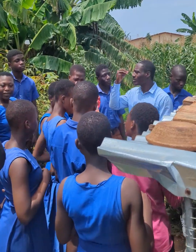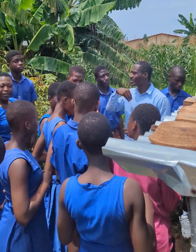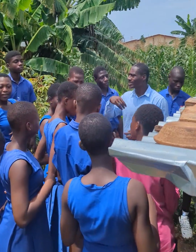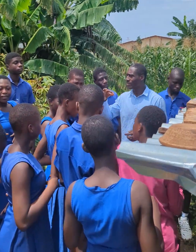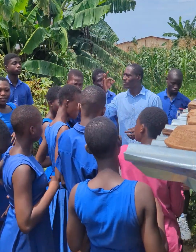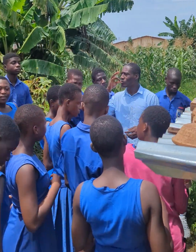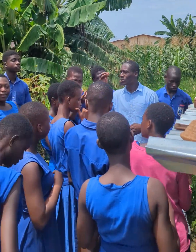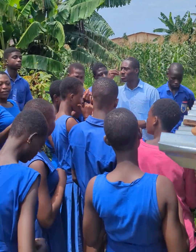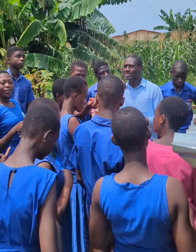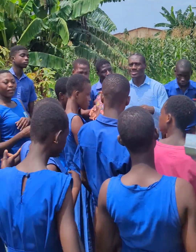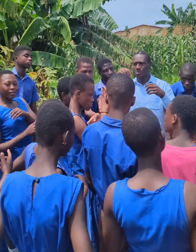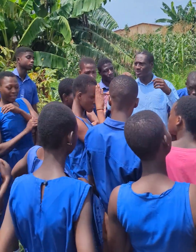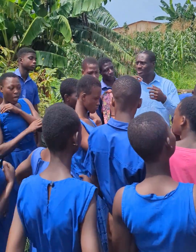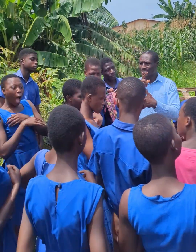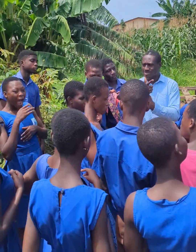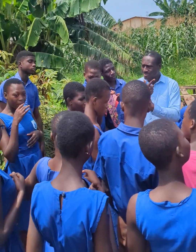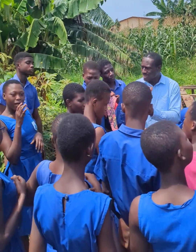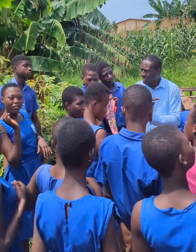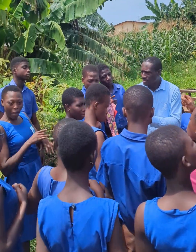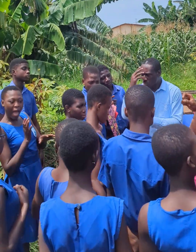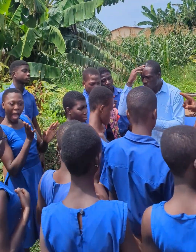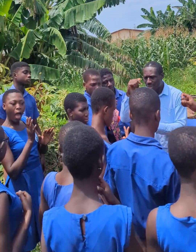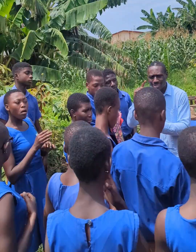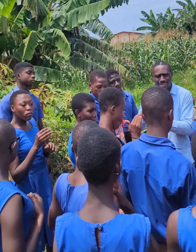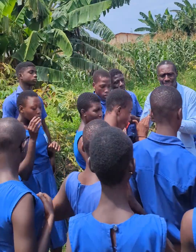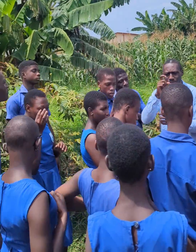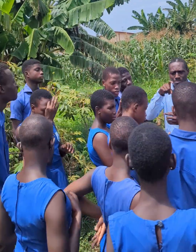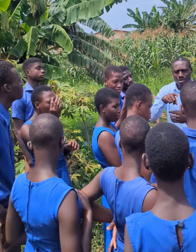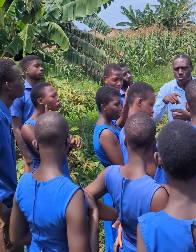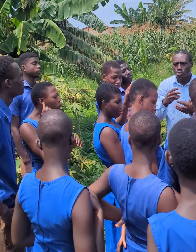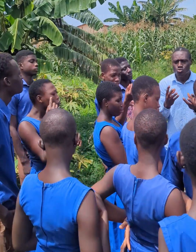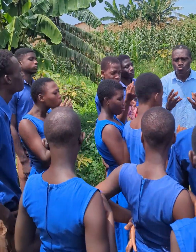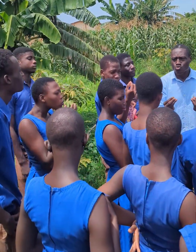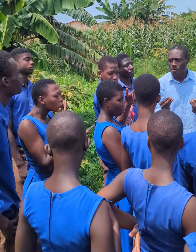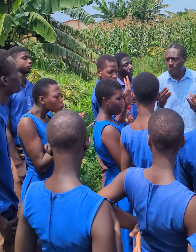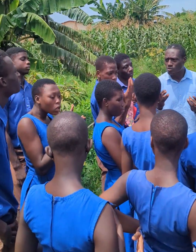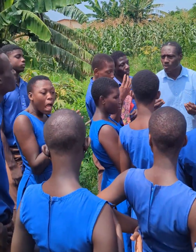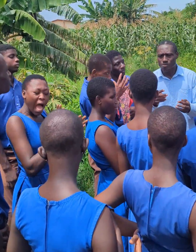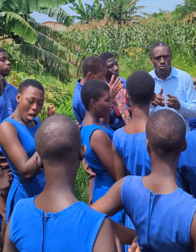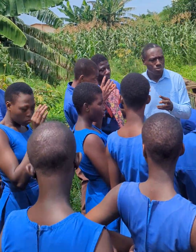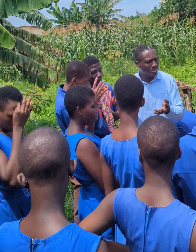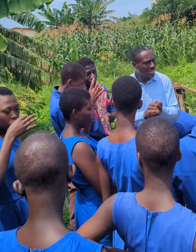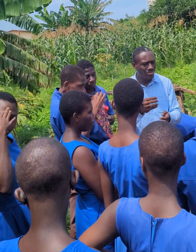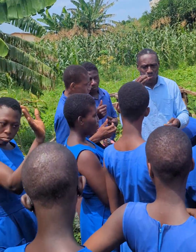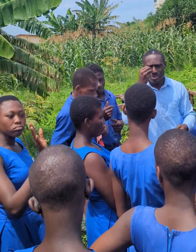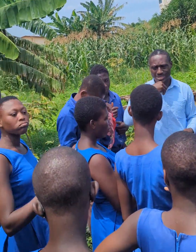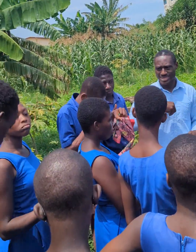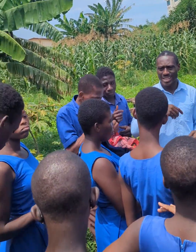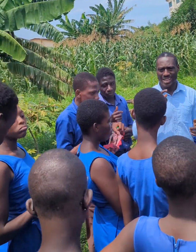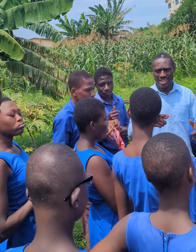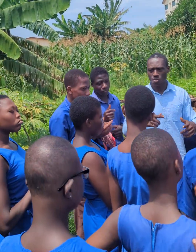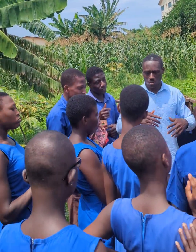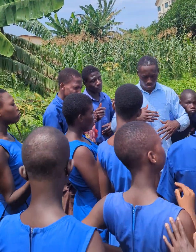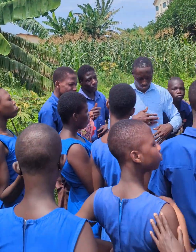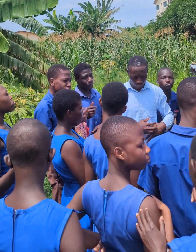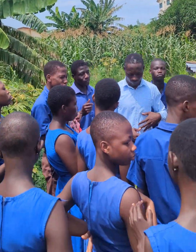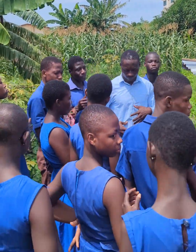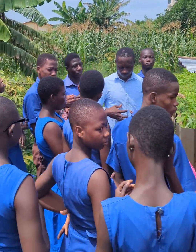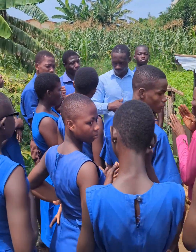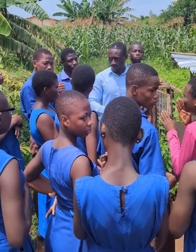So here we discuss the feeds given to rabbits and also their